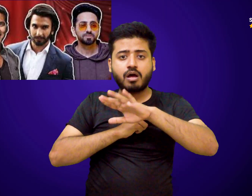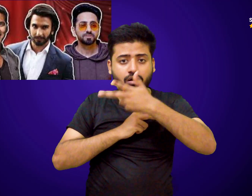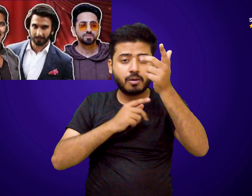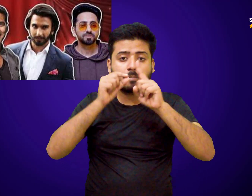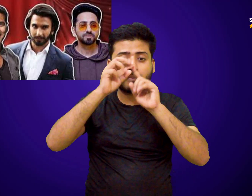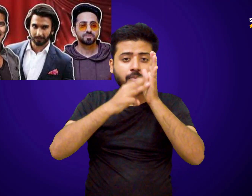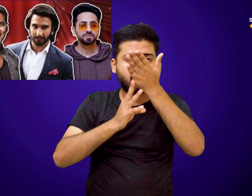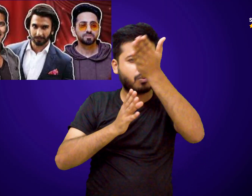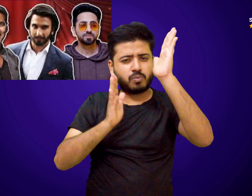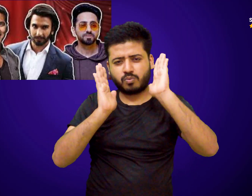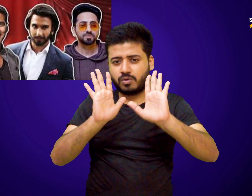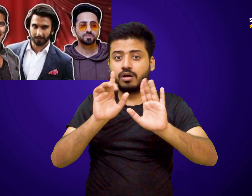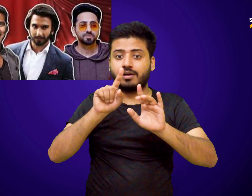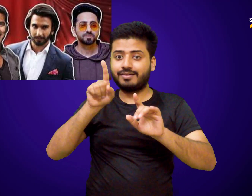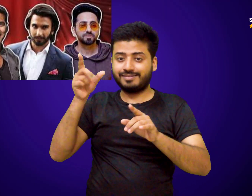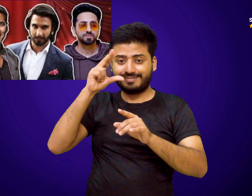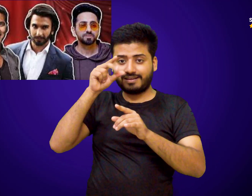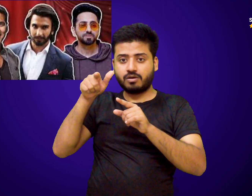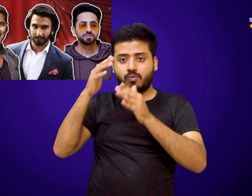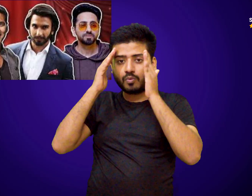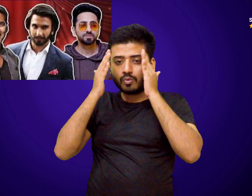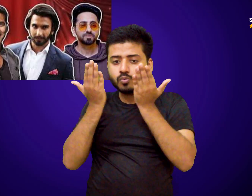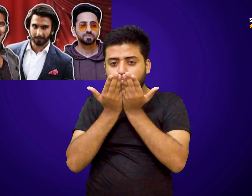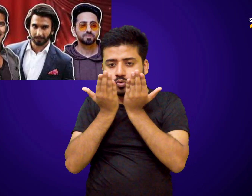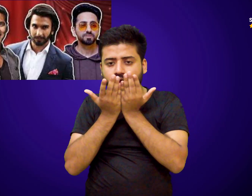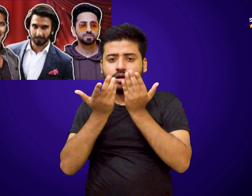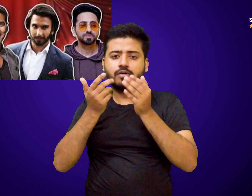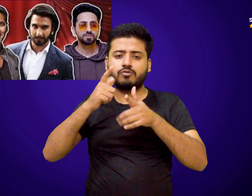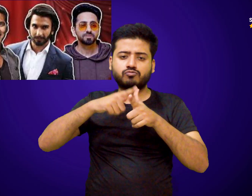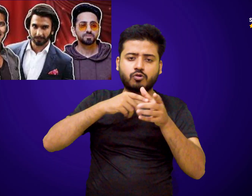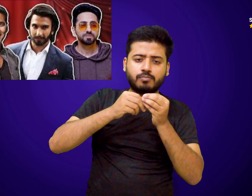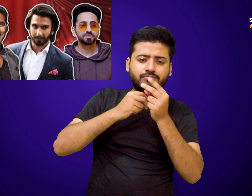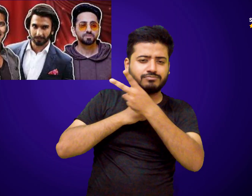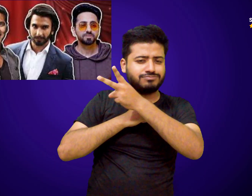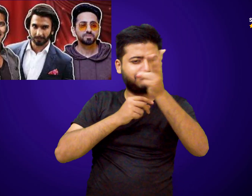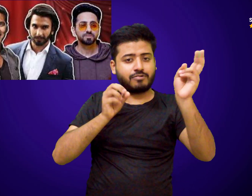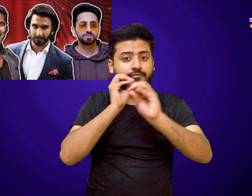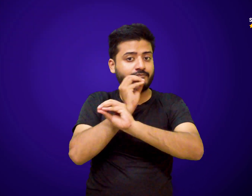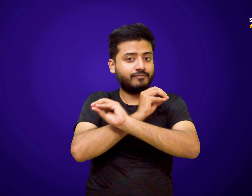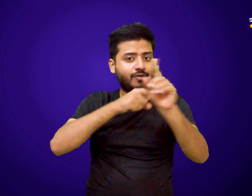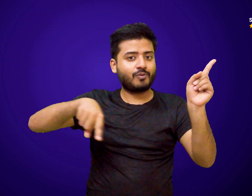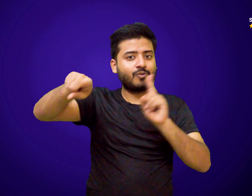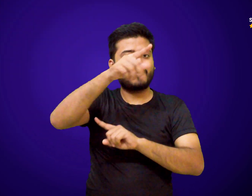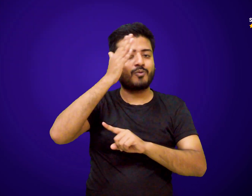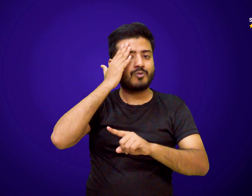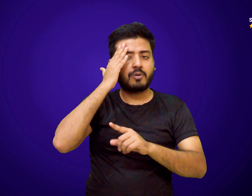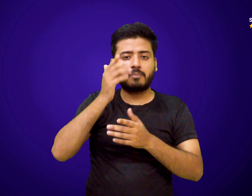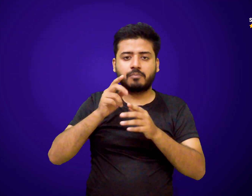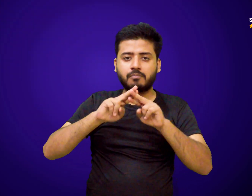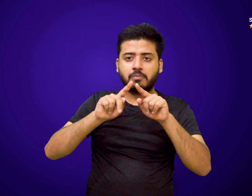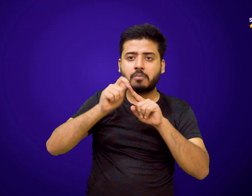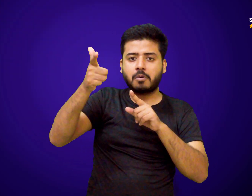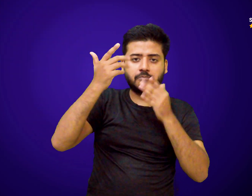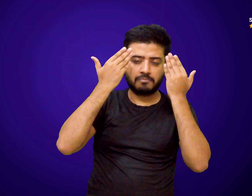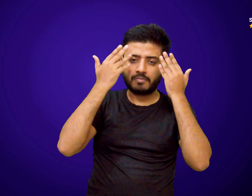the emigration check required (ECR) status, not the orange color. What is ECR